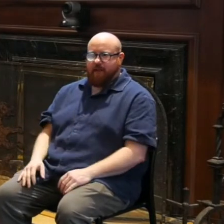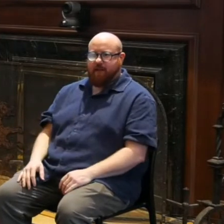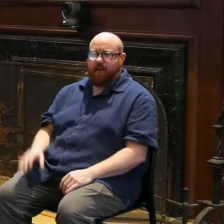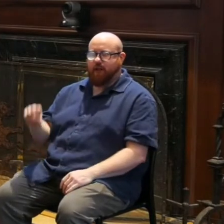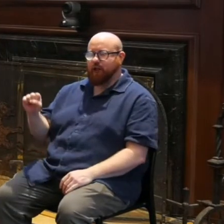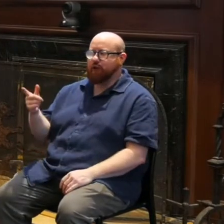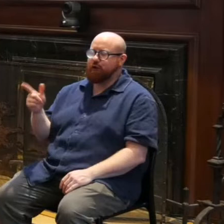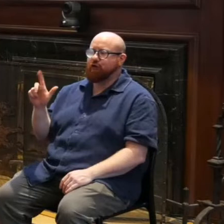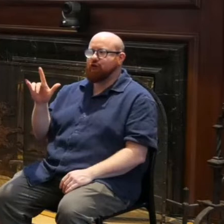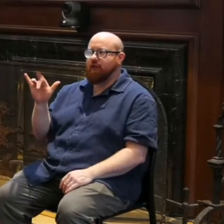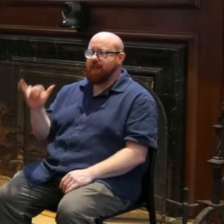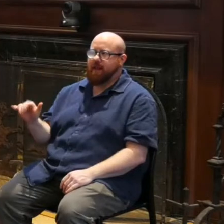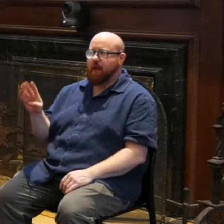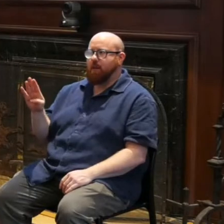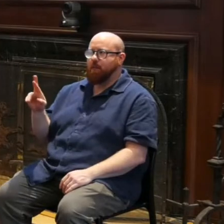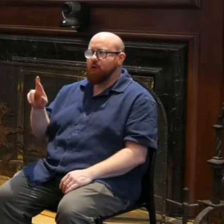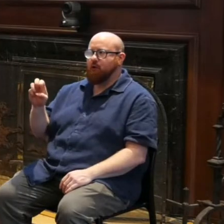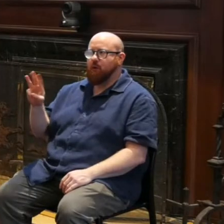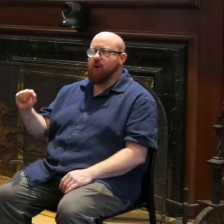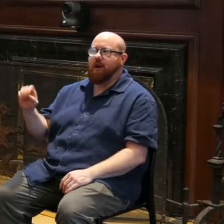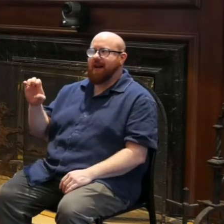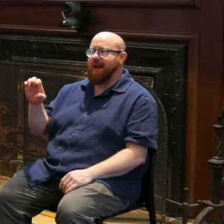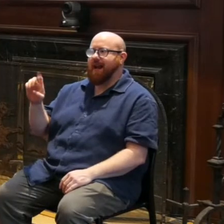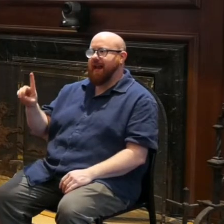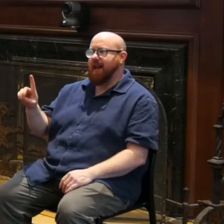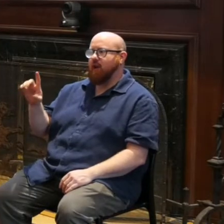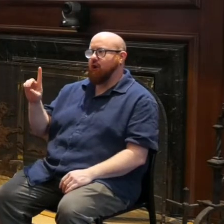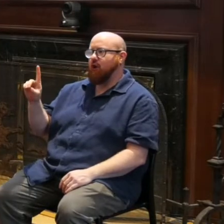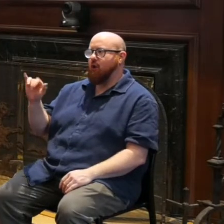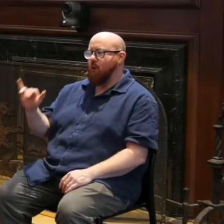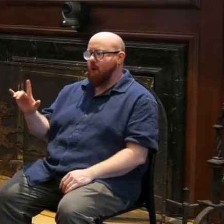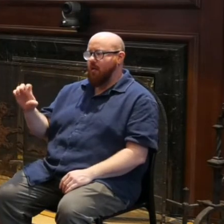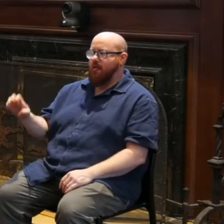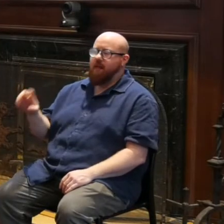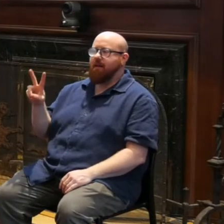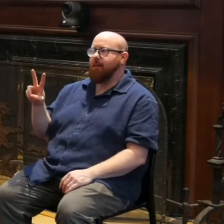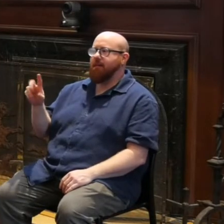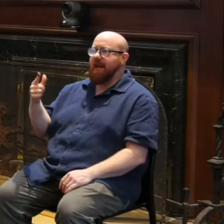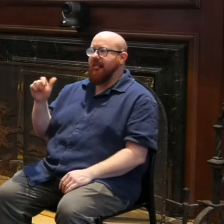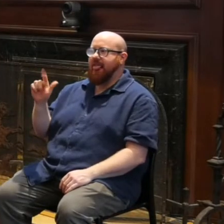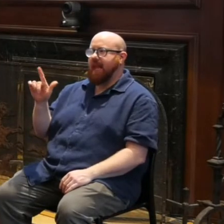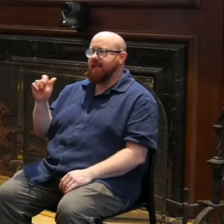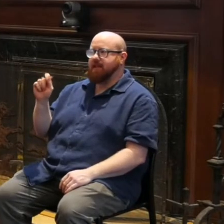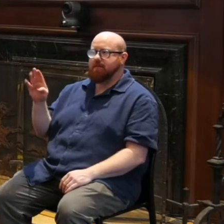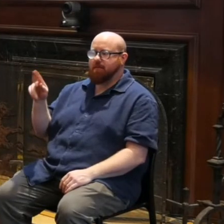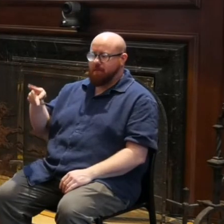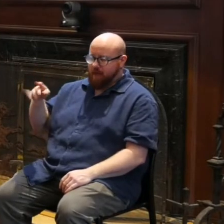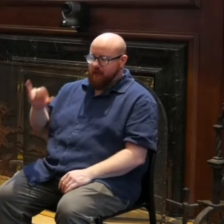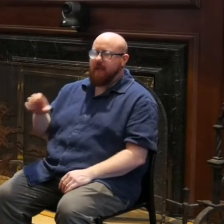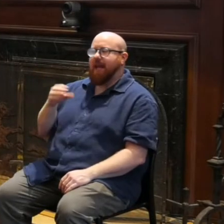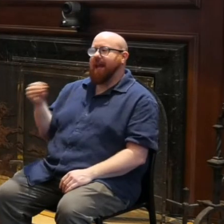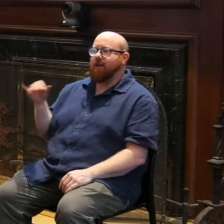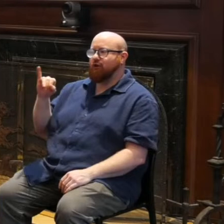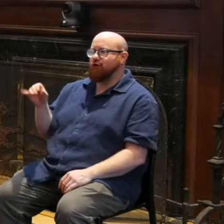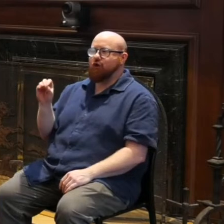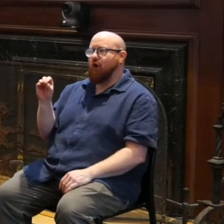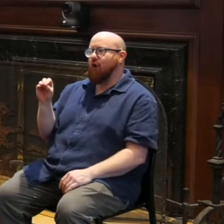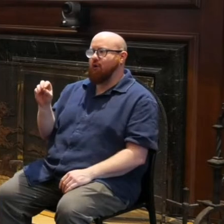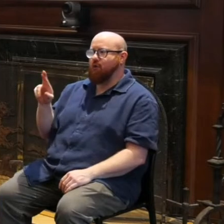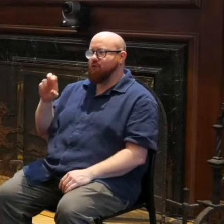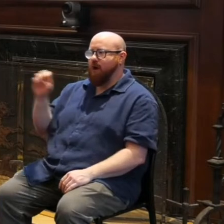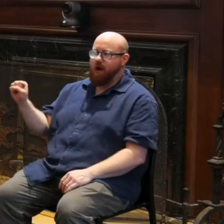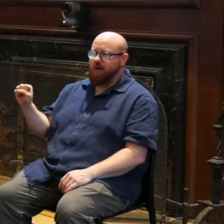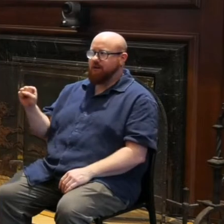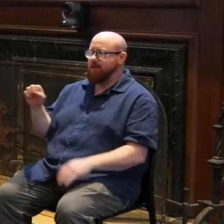Shirley Brewer, Ed Doyle Gillespie, and Joe Ross. Weren't they amazing?